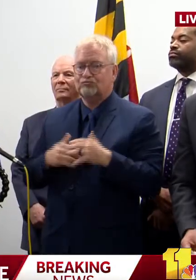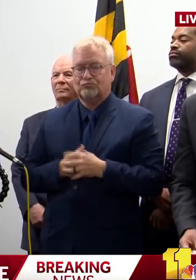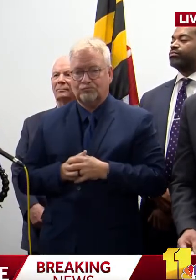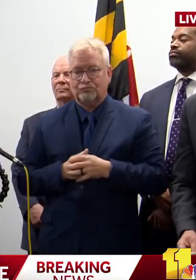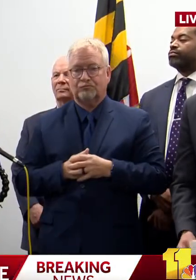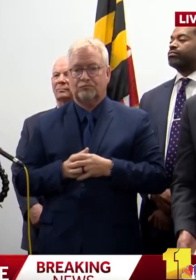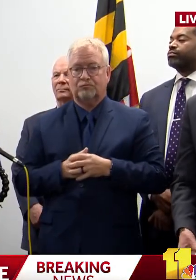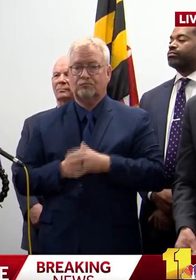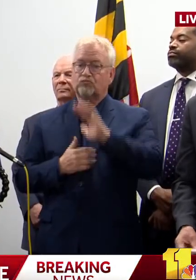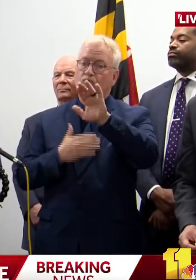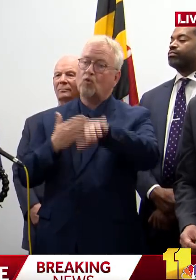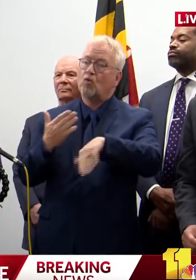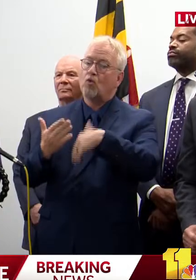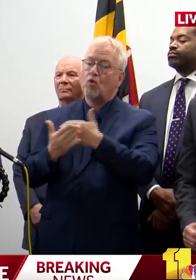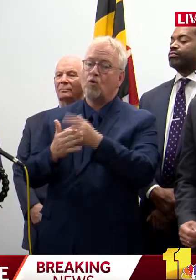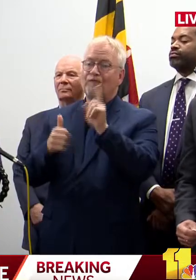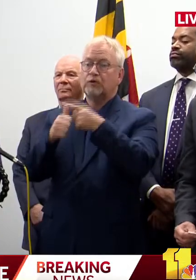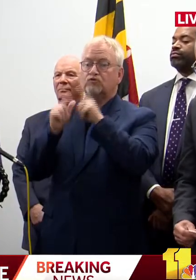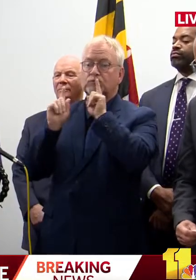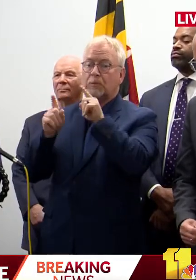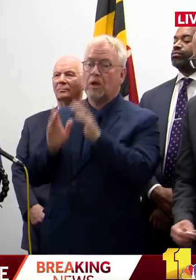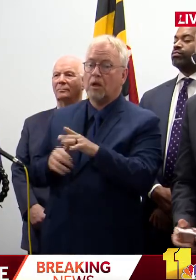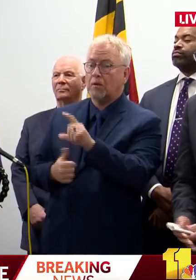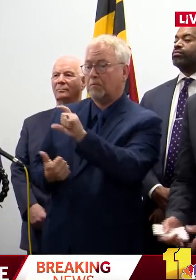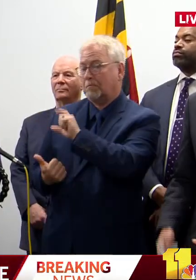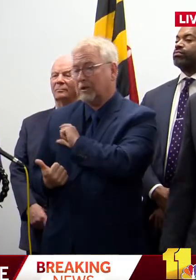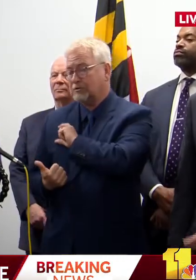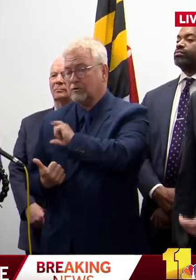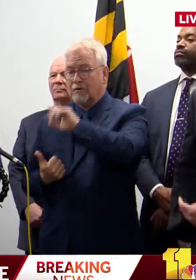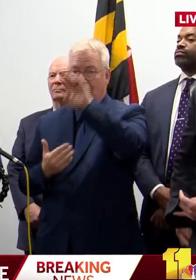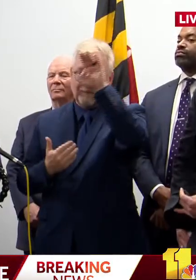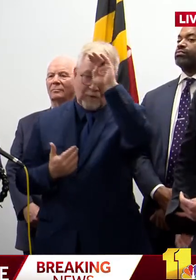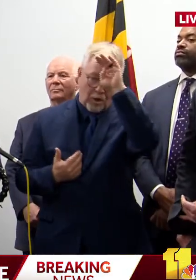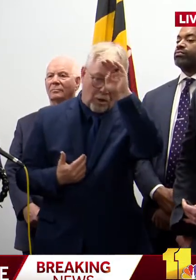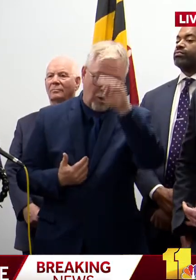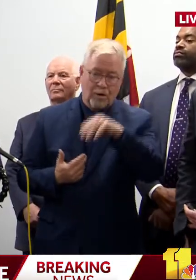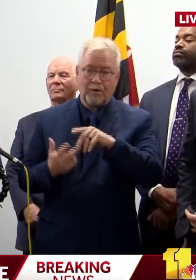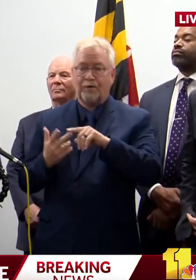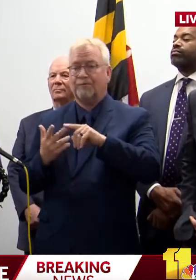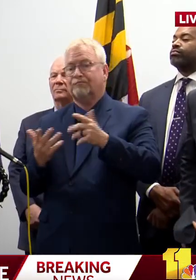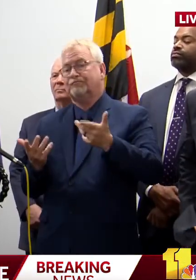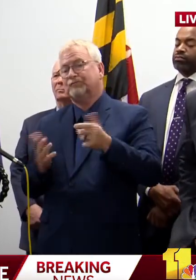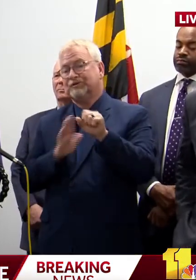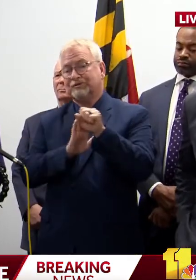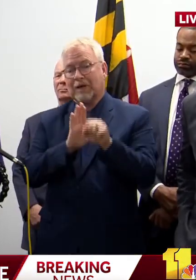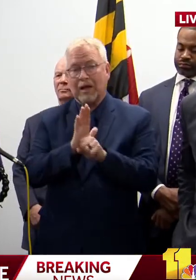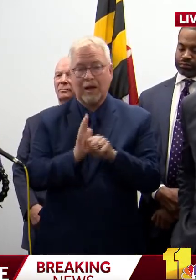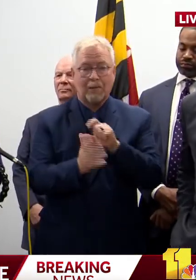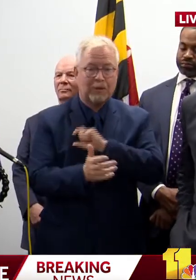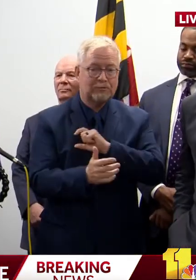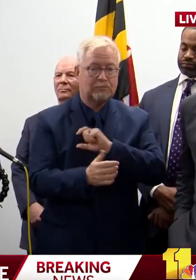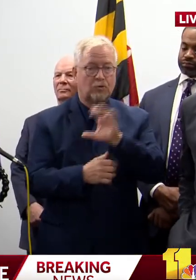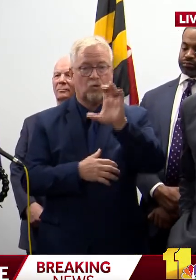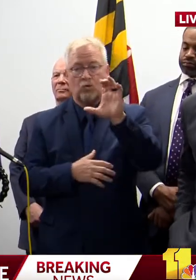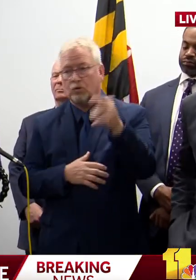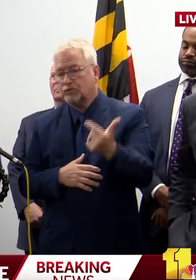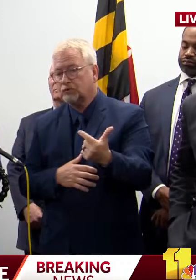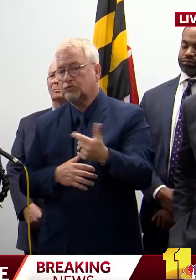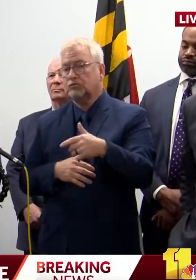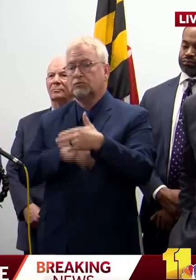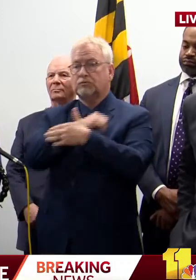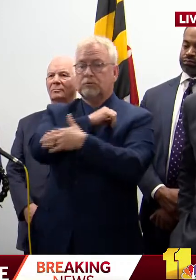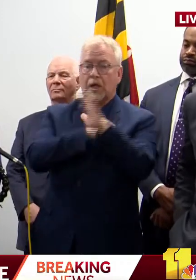responder, whether you're from Baltimore Fire, Baltimore Police, Maryland State Police, or the Coast Guard, our county partners, thank